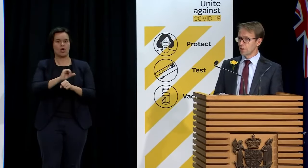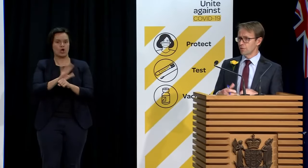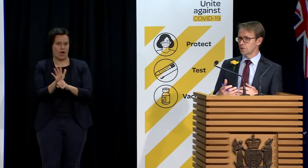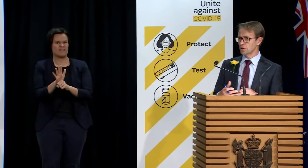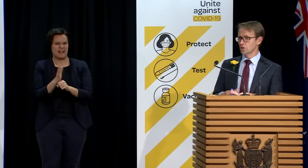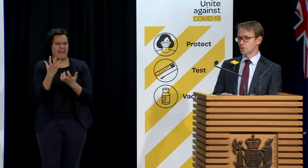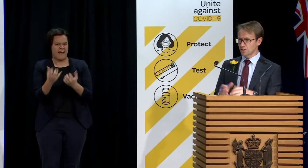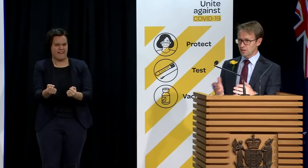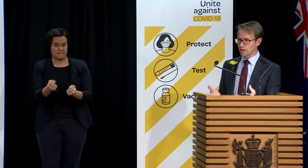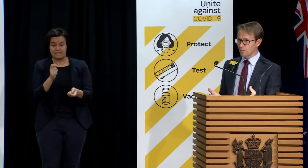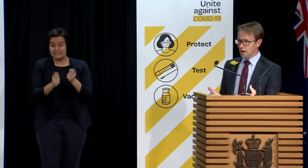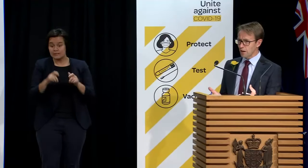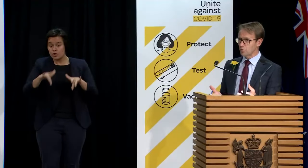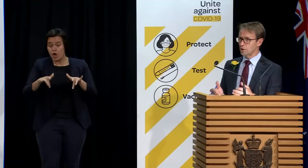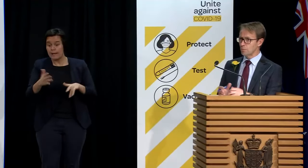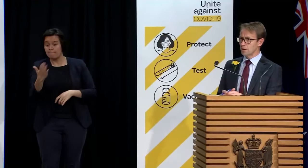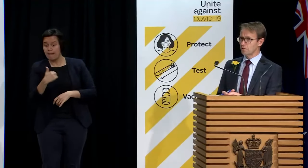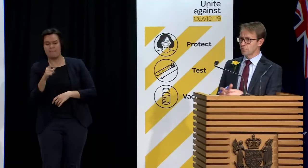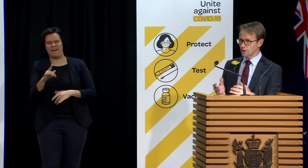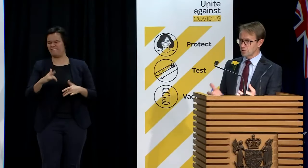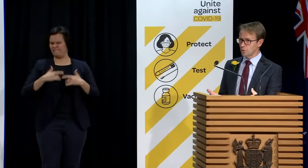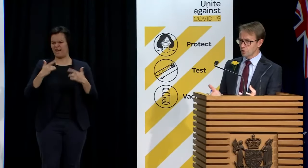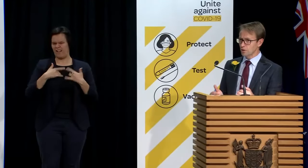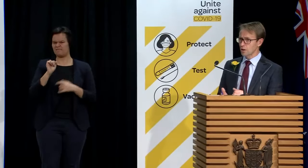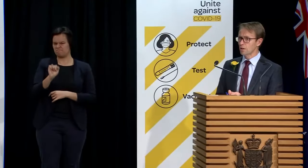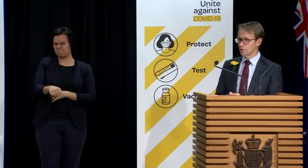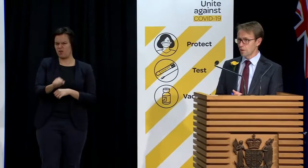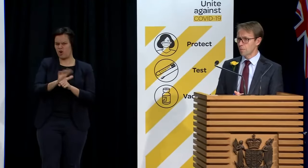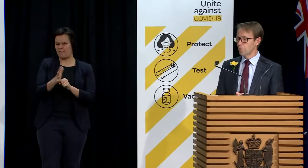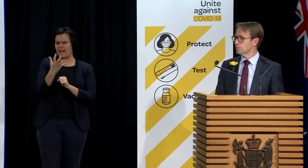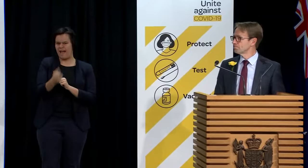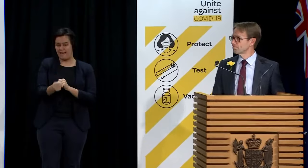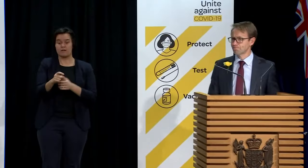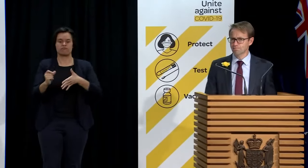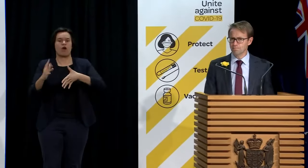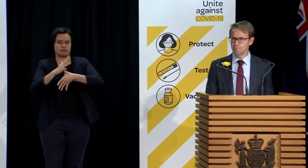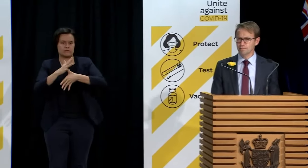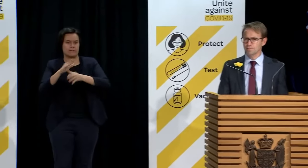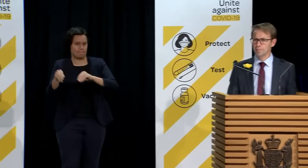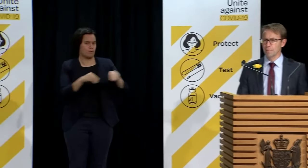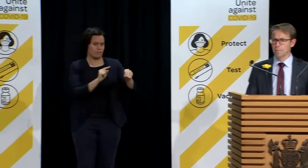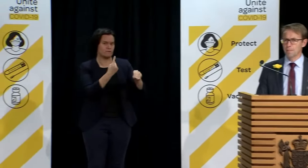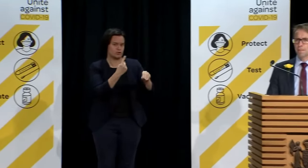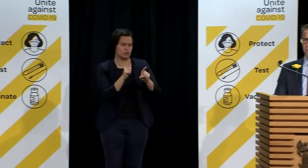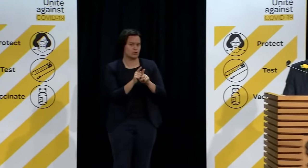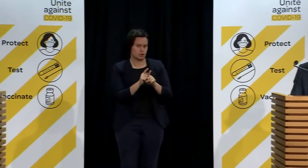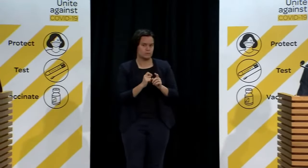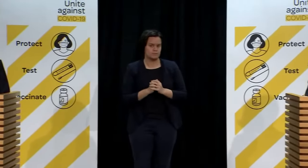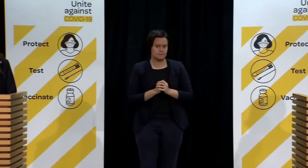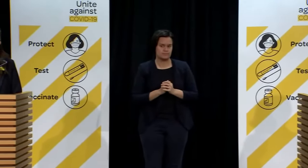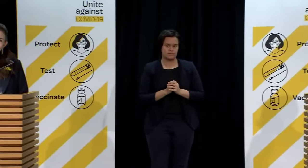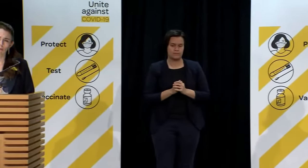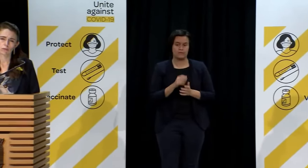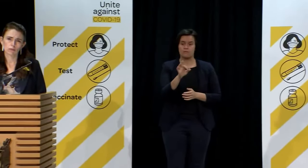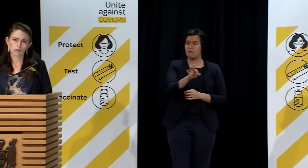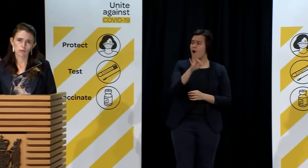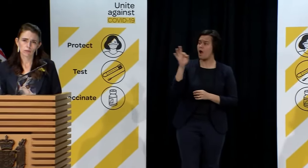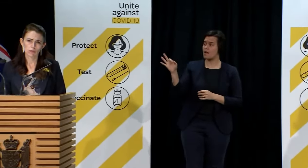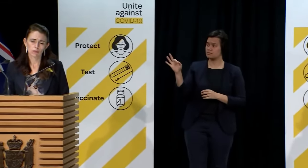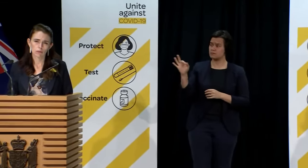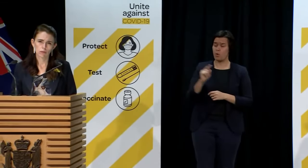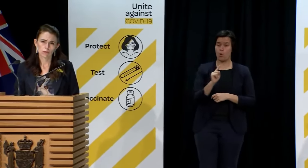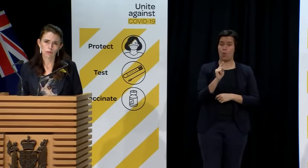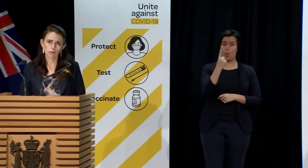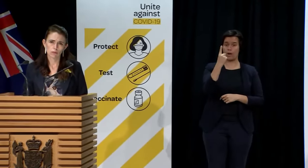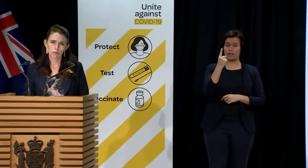well if there's a strong sense they may have already been infected within their family bubble. Mikey? A worker at an Auckland rest home has tested